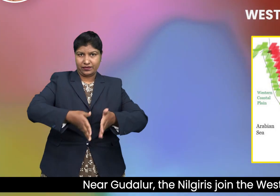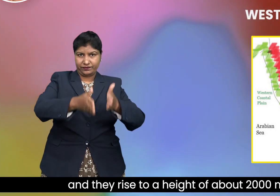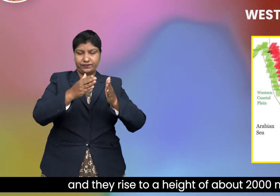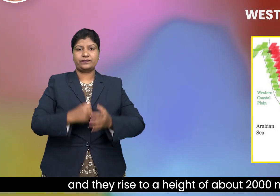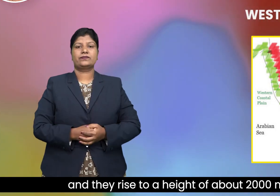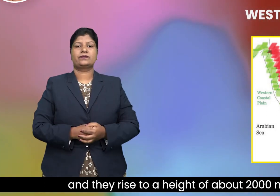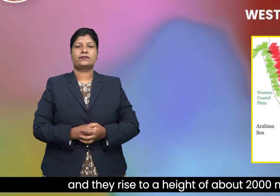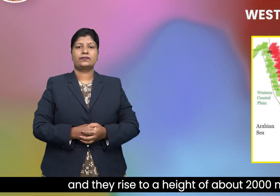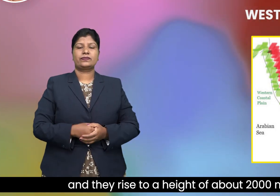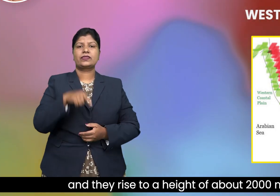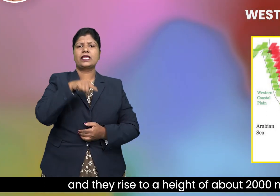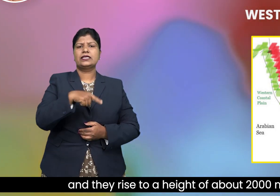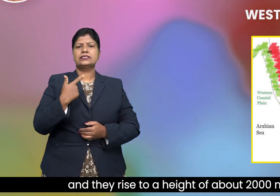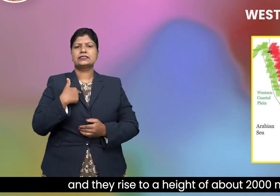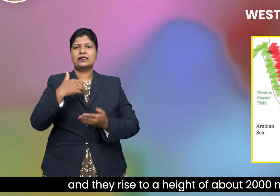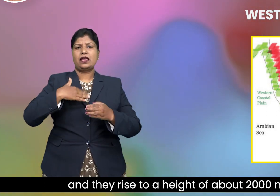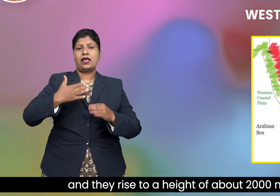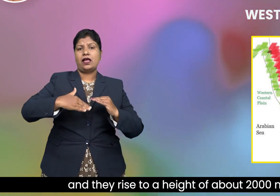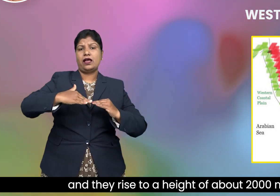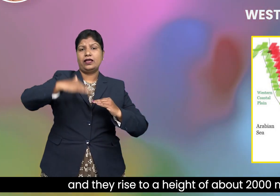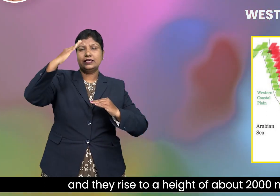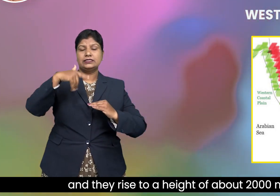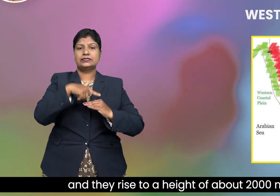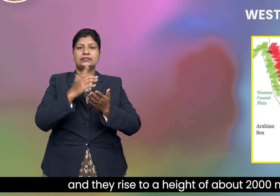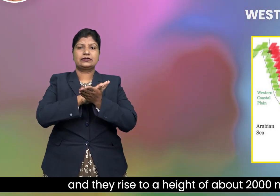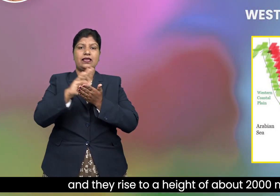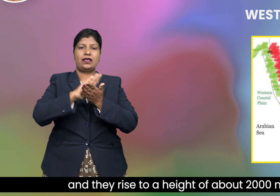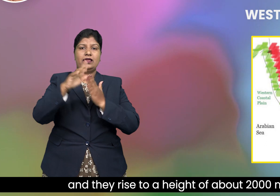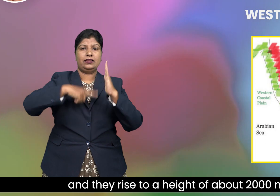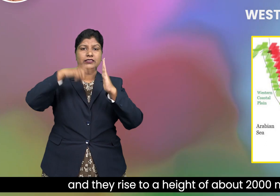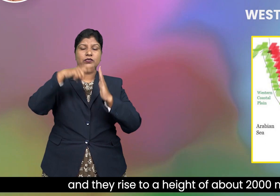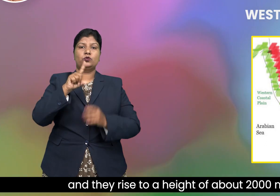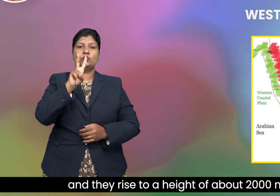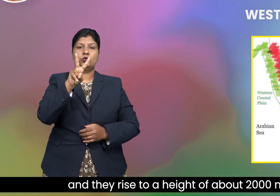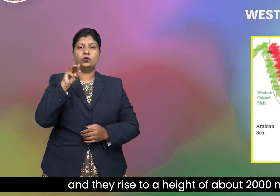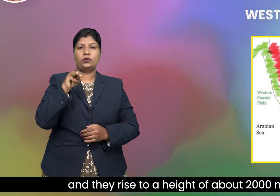and they rise to a height of about 2000 meters